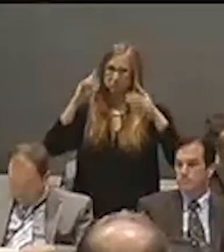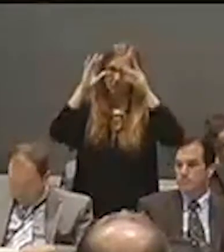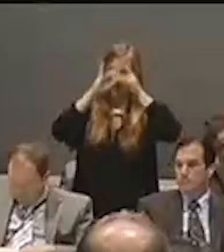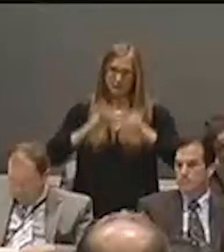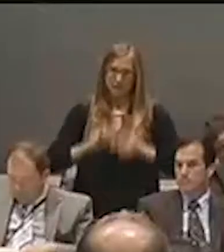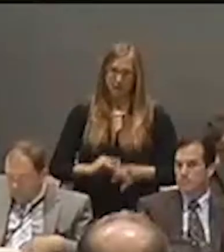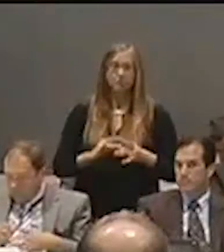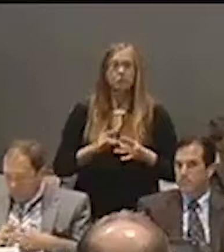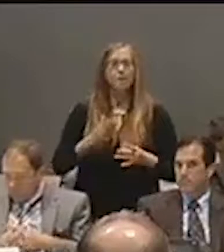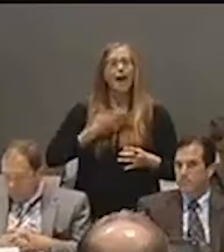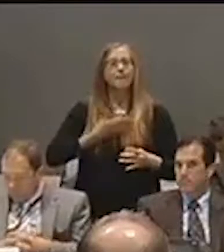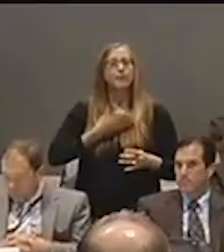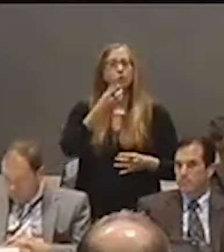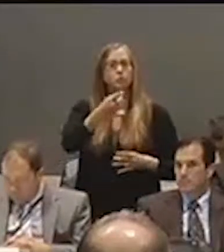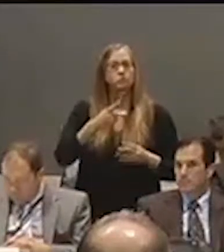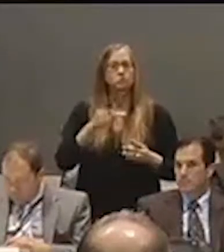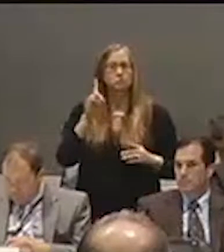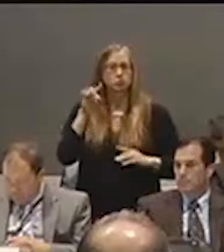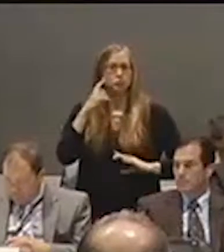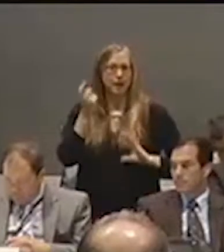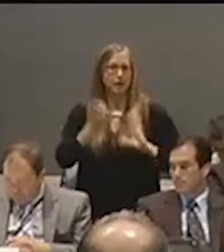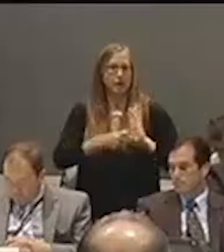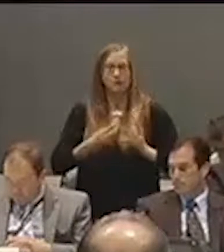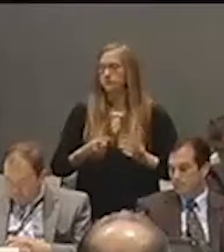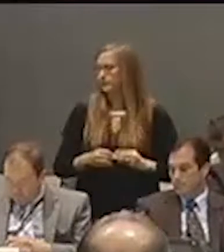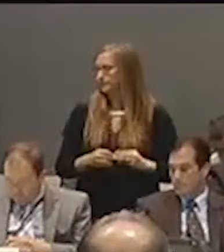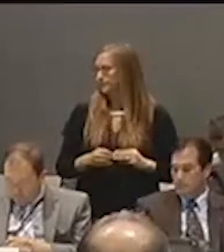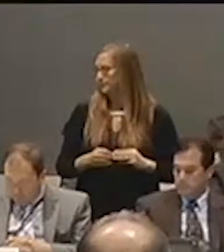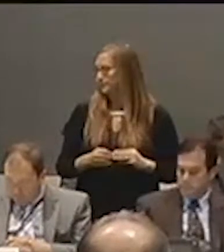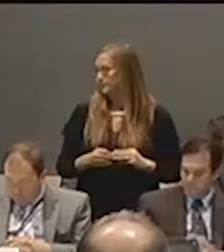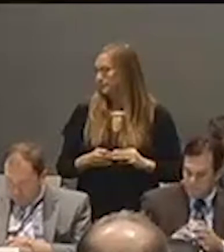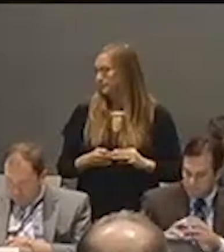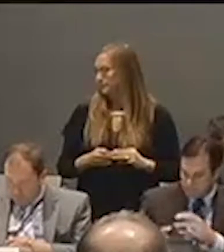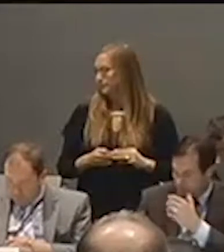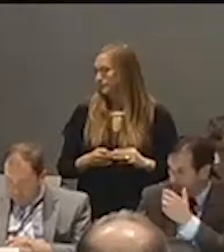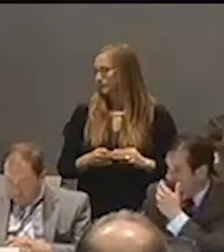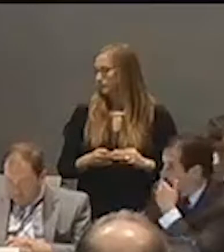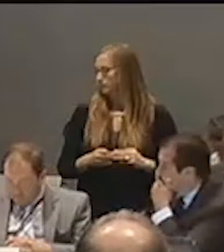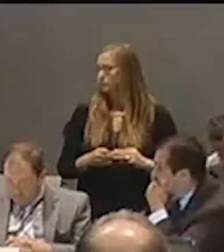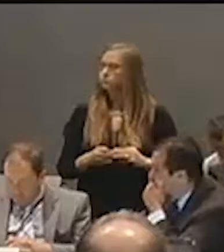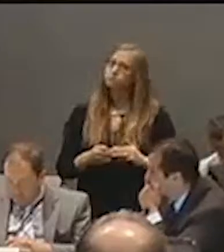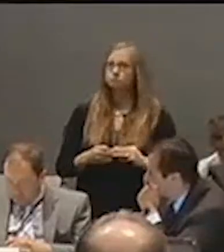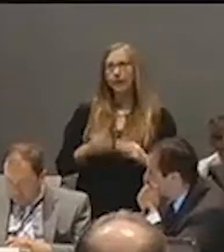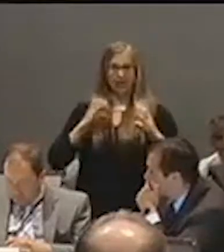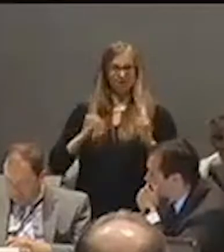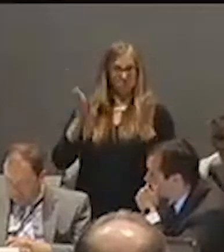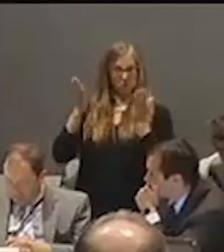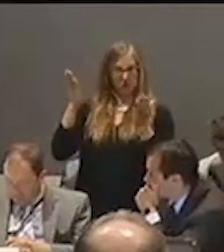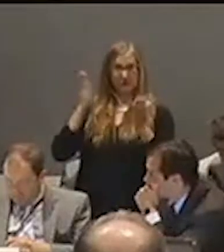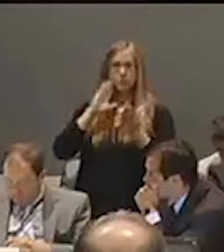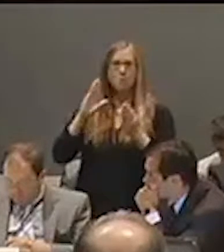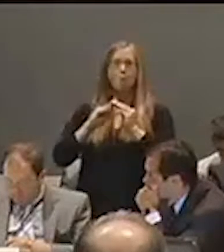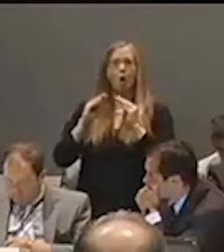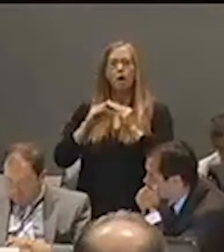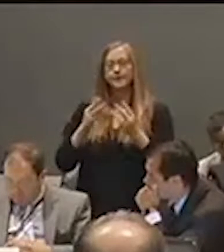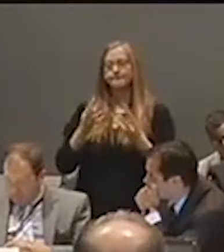that you recognizing that is a way to make things a little bit more easier